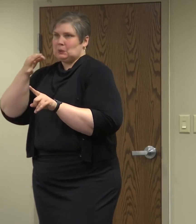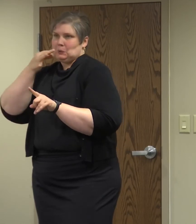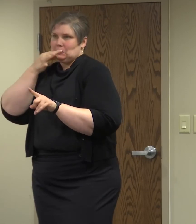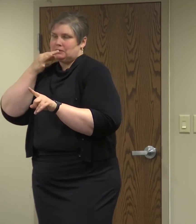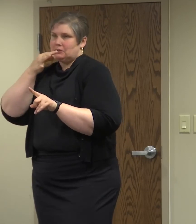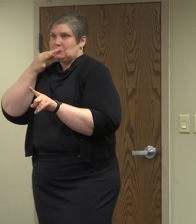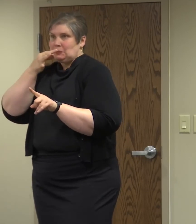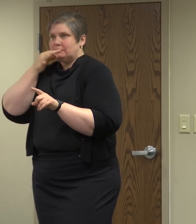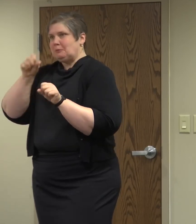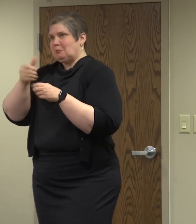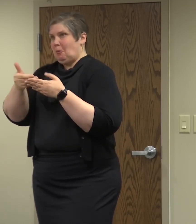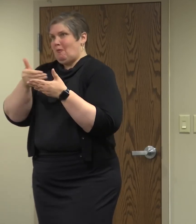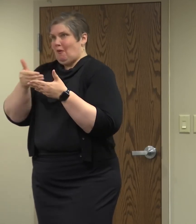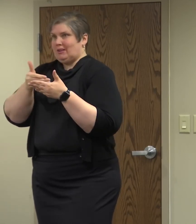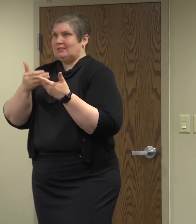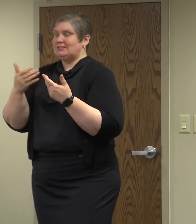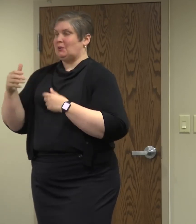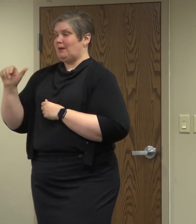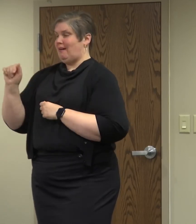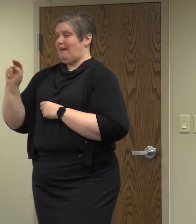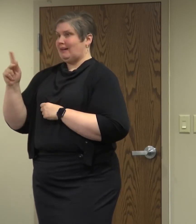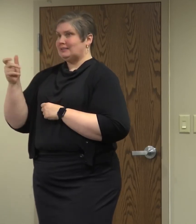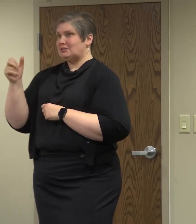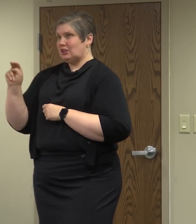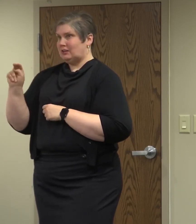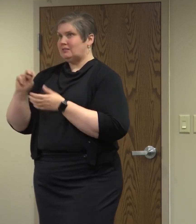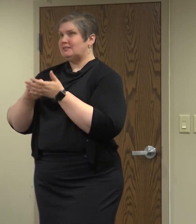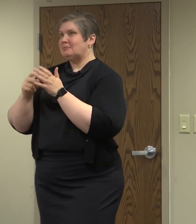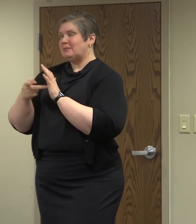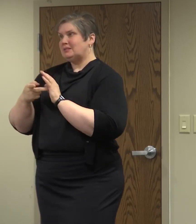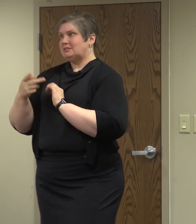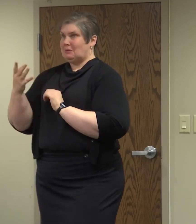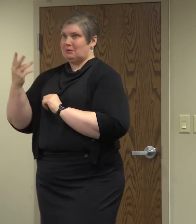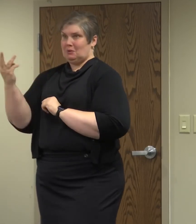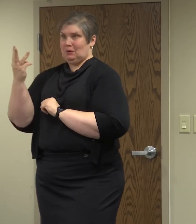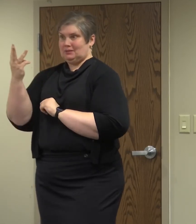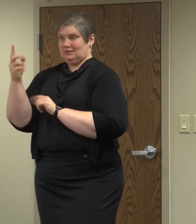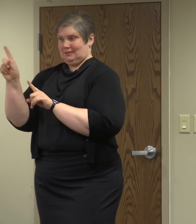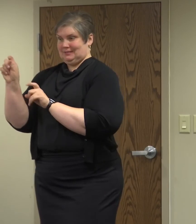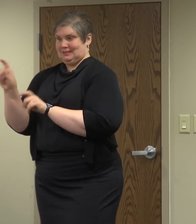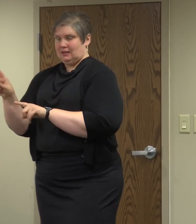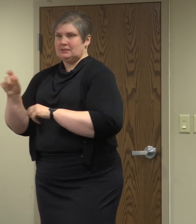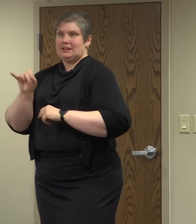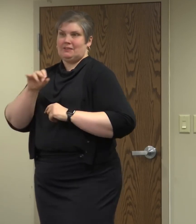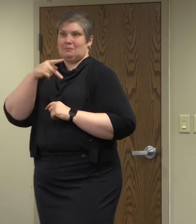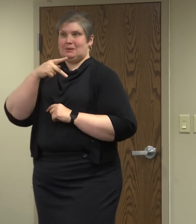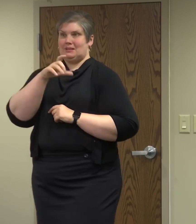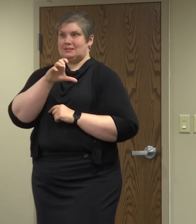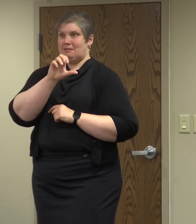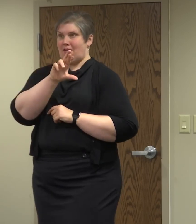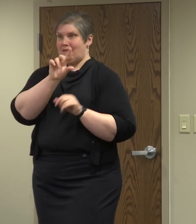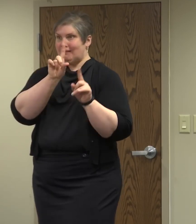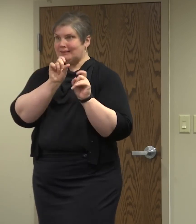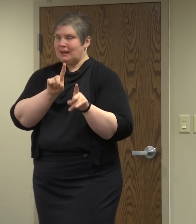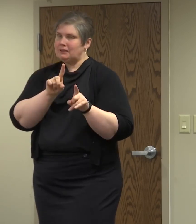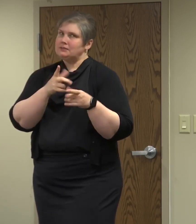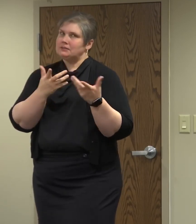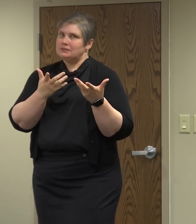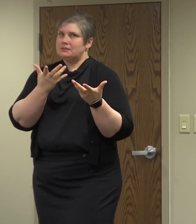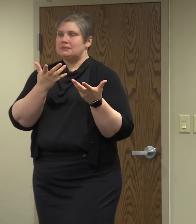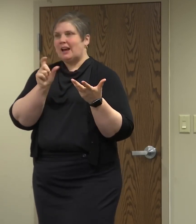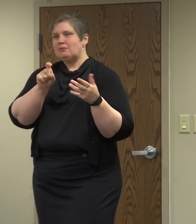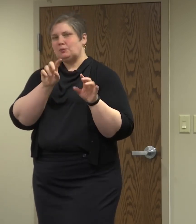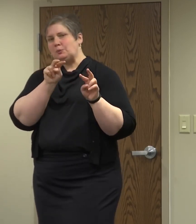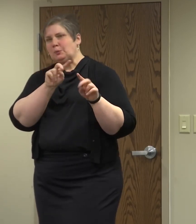Wednesday. If you're talking about PCR testing, you're going to have to take a look and see what days and times things are open. But if you're an unvaccinated